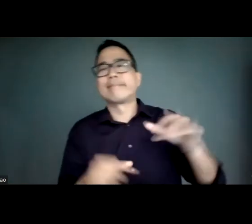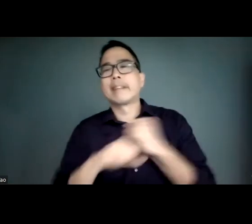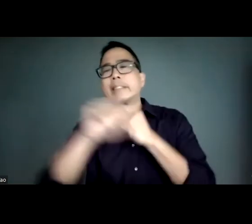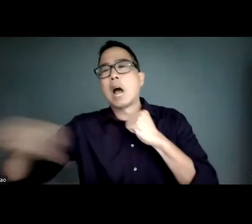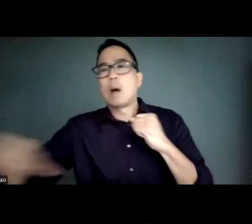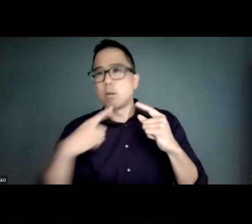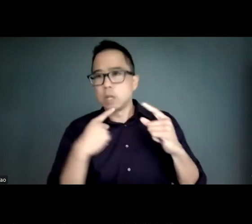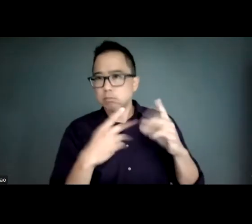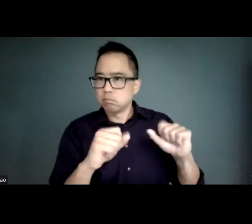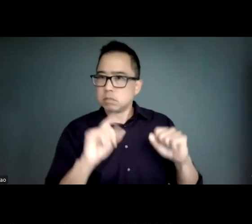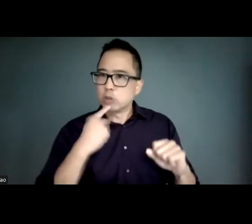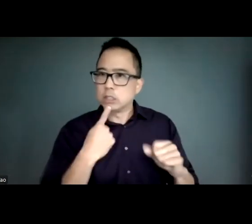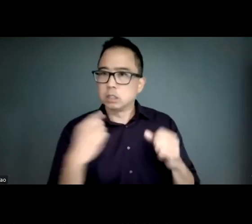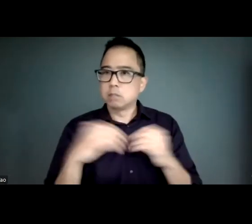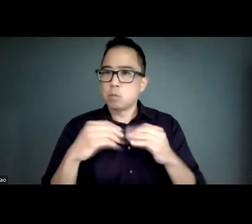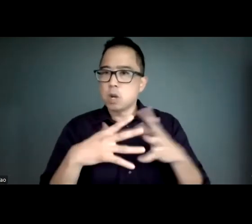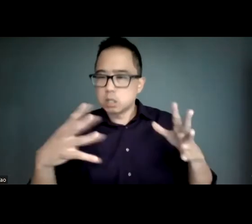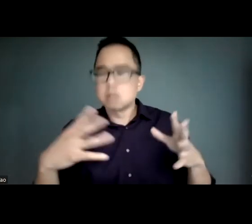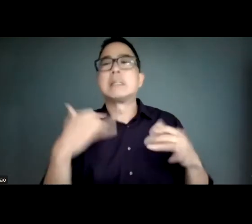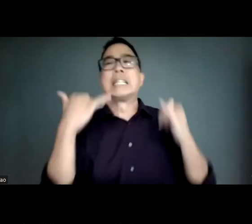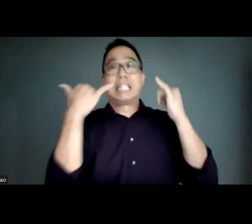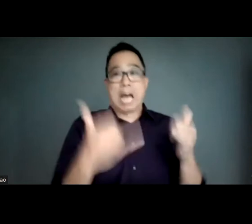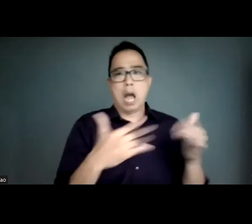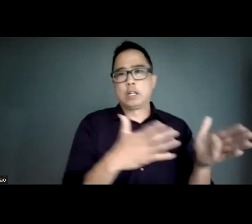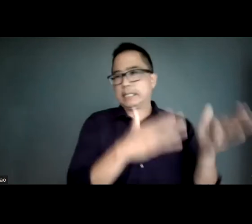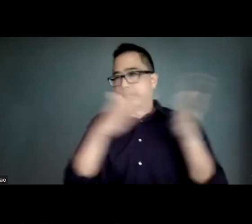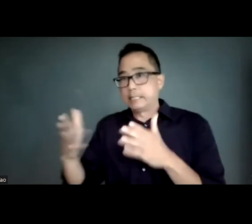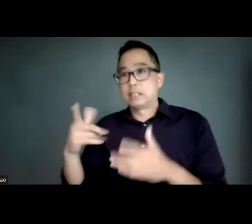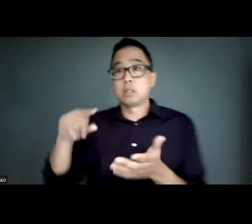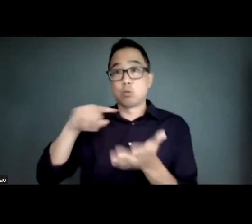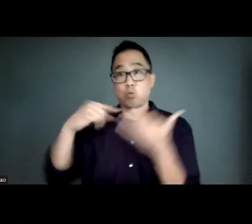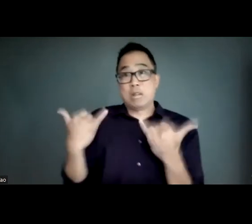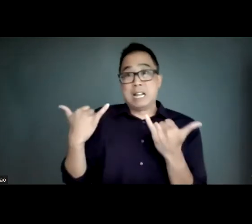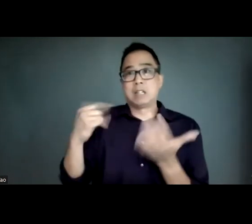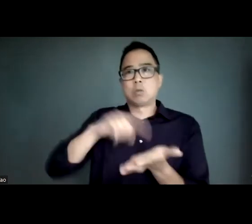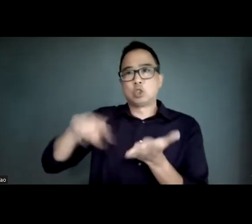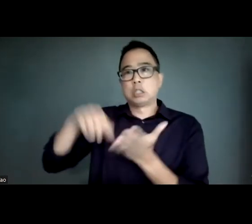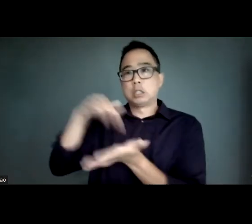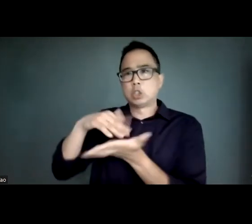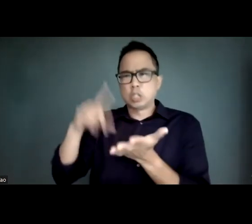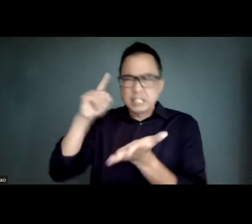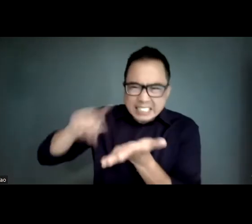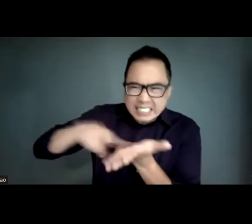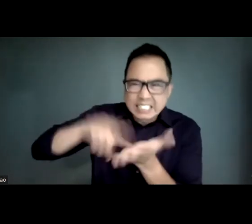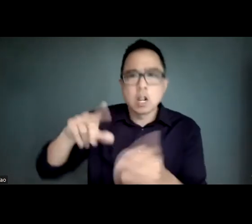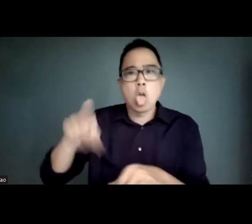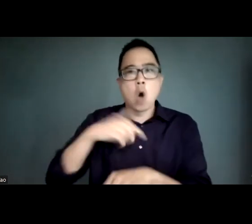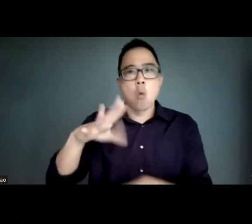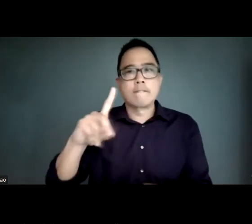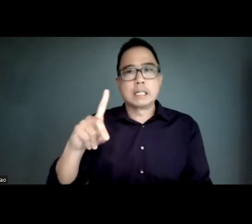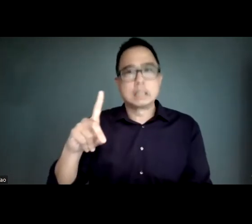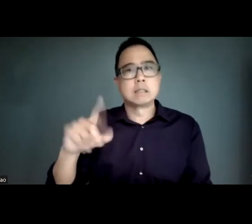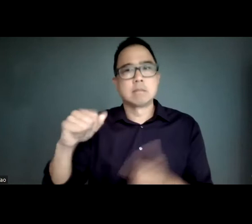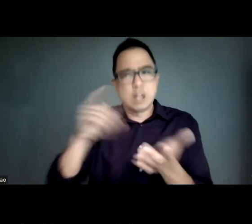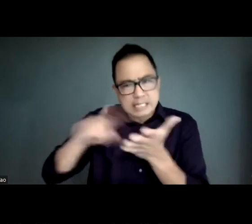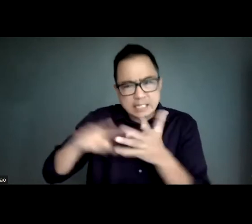And the doctor will often diagnose that as long COVID.